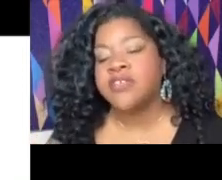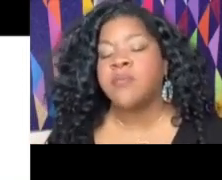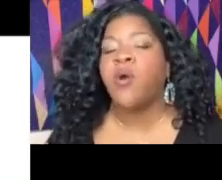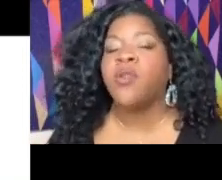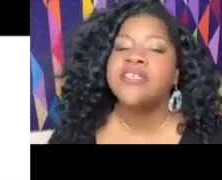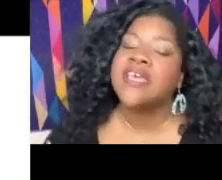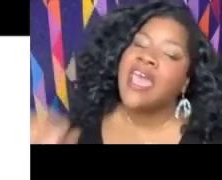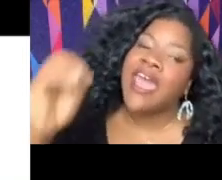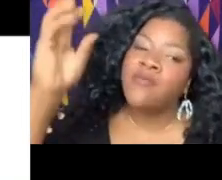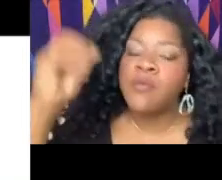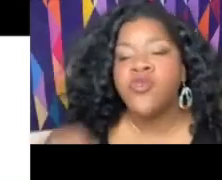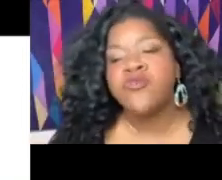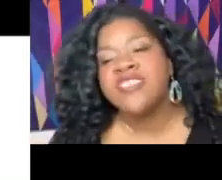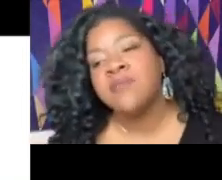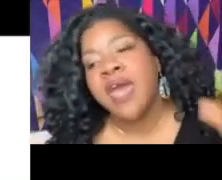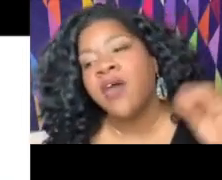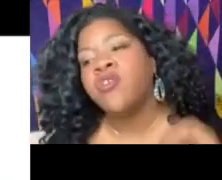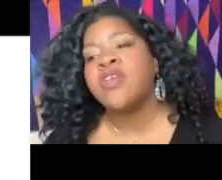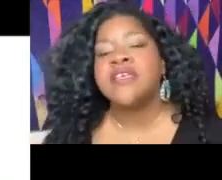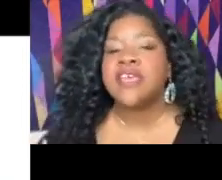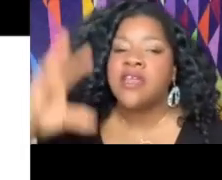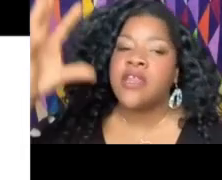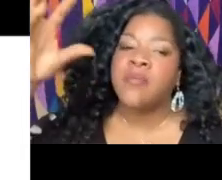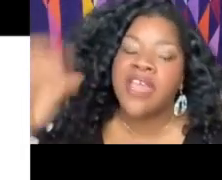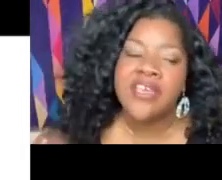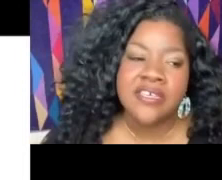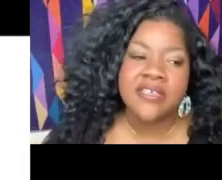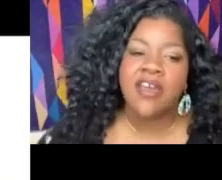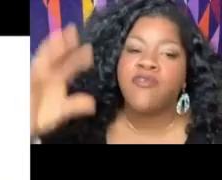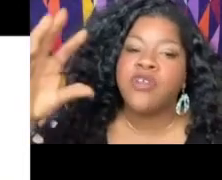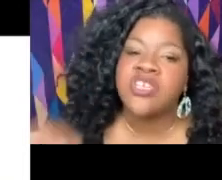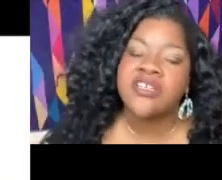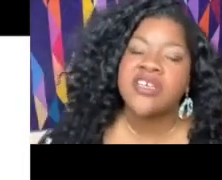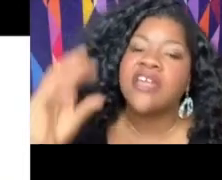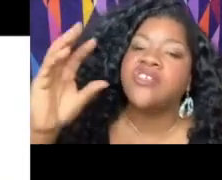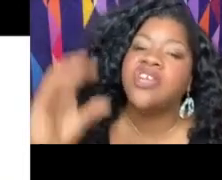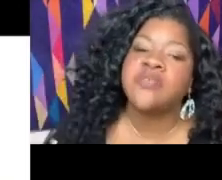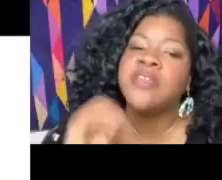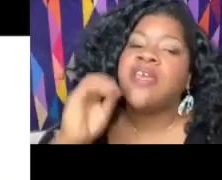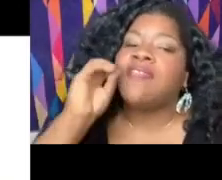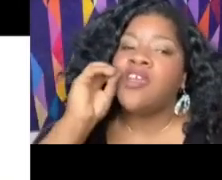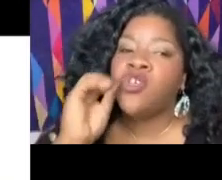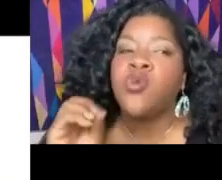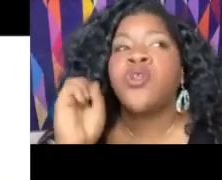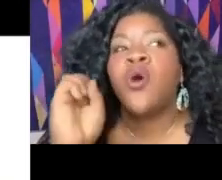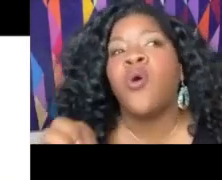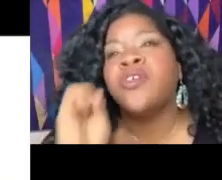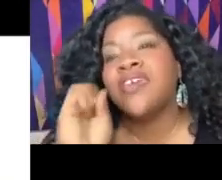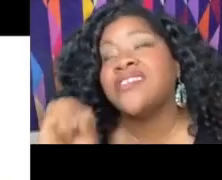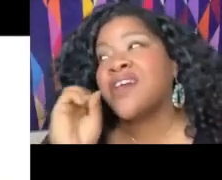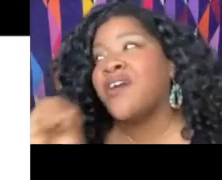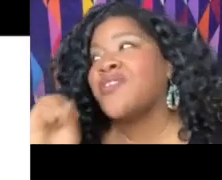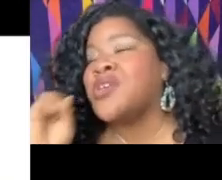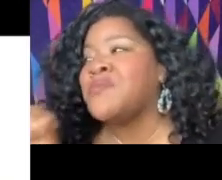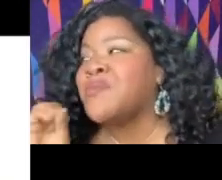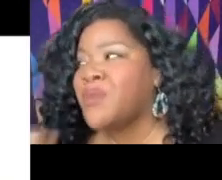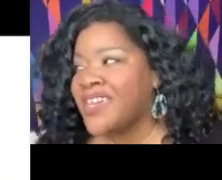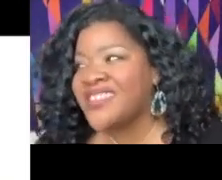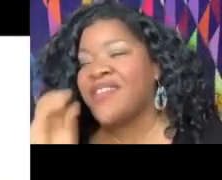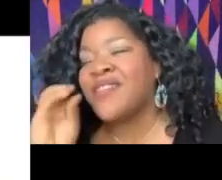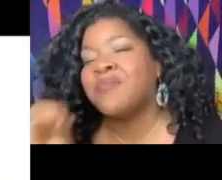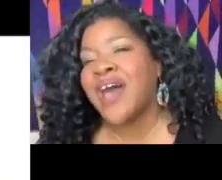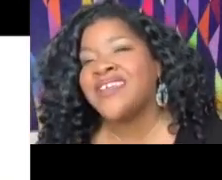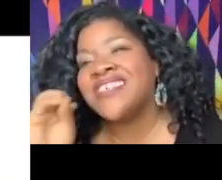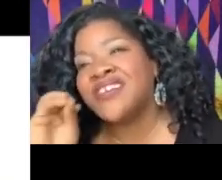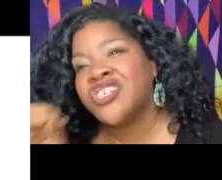yourself in deep wholeness, and removes any boundaries and any places of rigidity and judgment that you would hold against other human